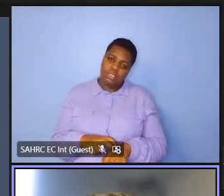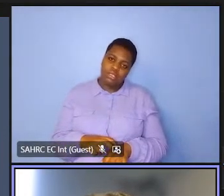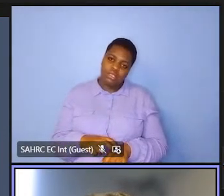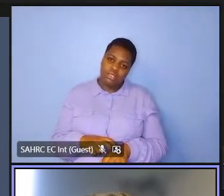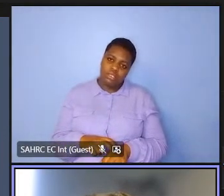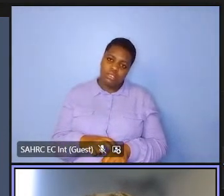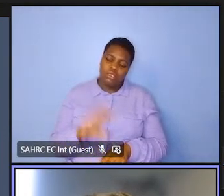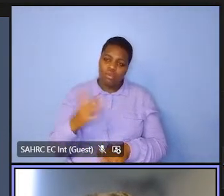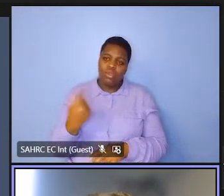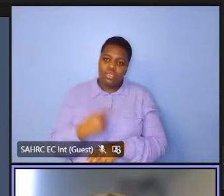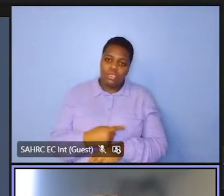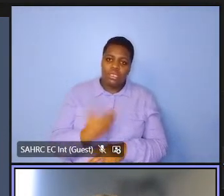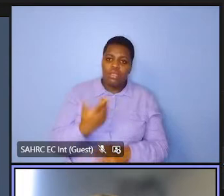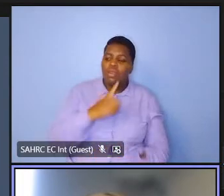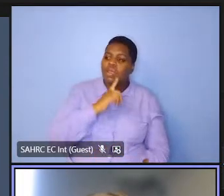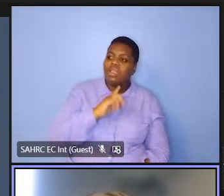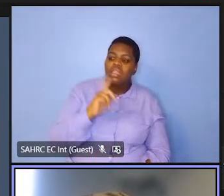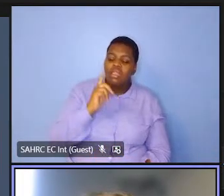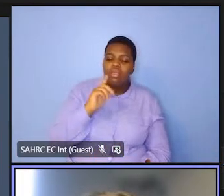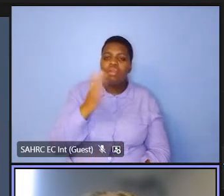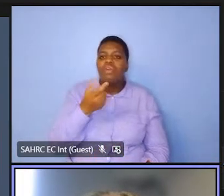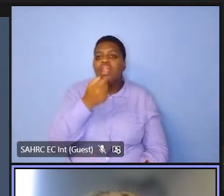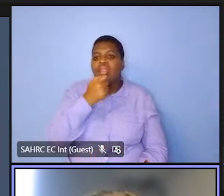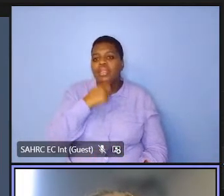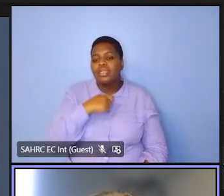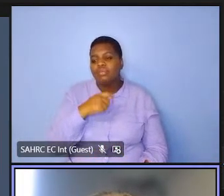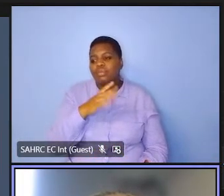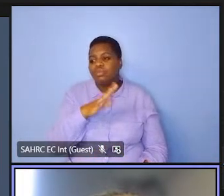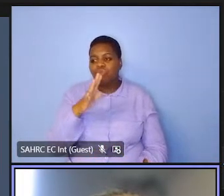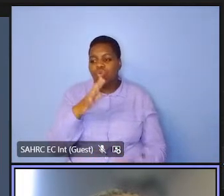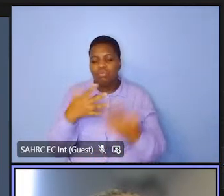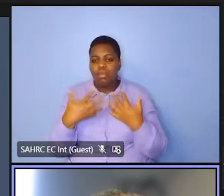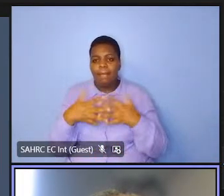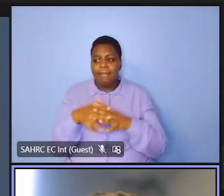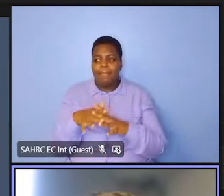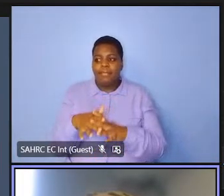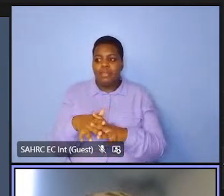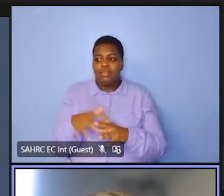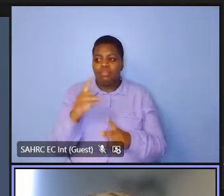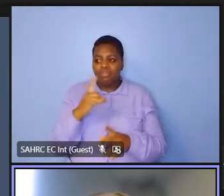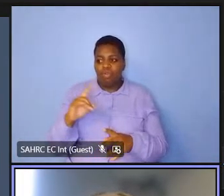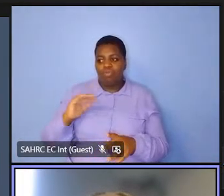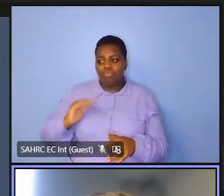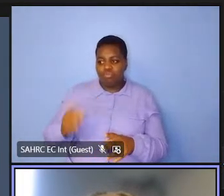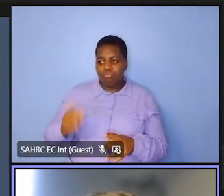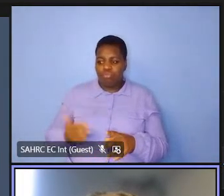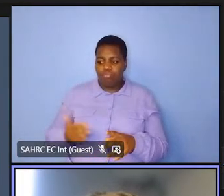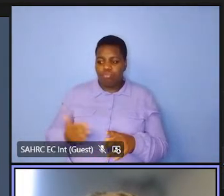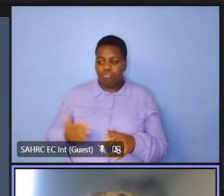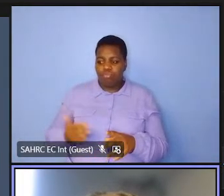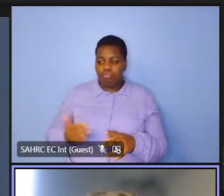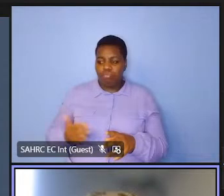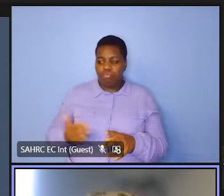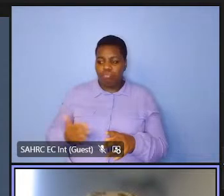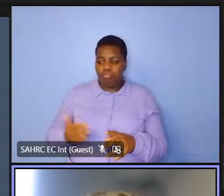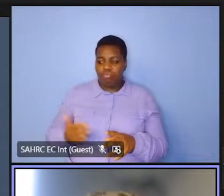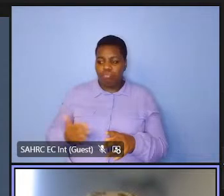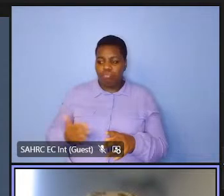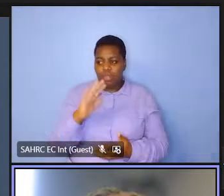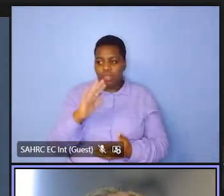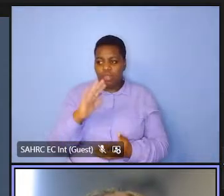gay or lesbian learners. So we shouldn't mix up sexual orientation and gender identity. And we need to realize in approaching